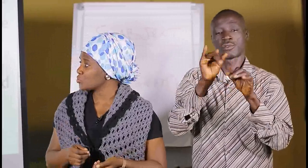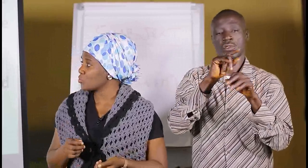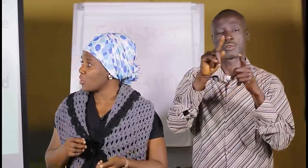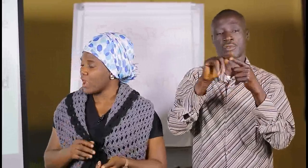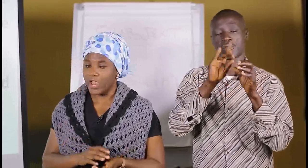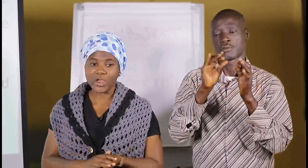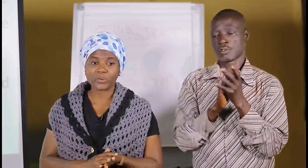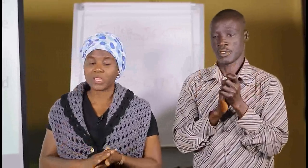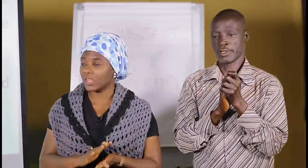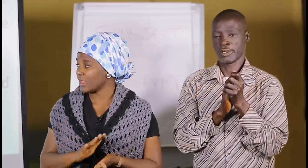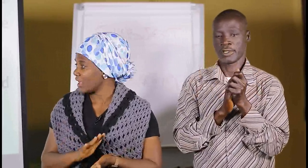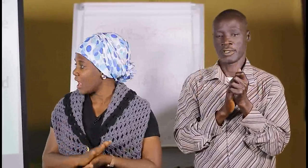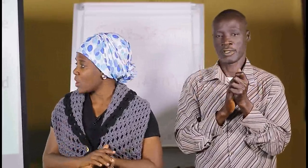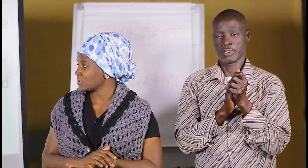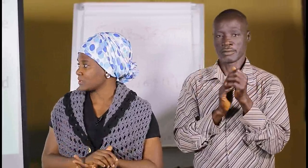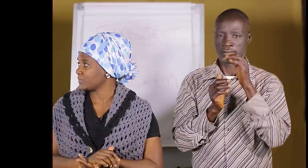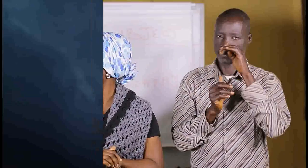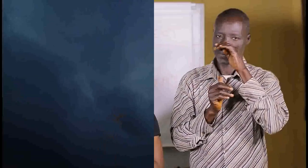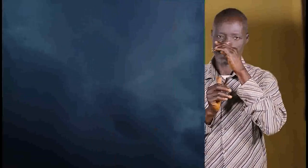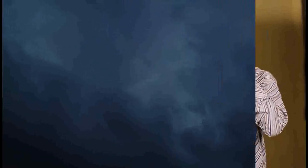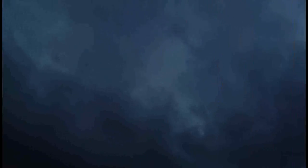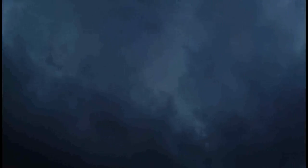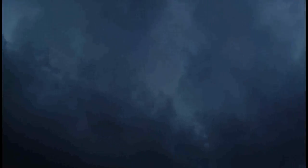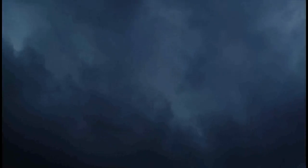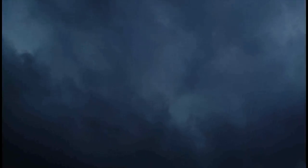going to carry out.